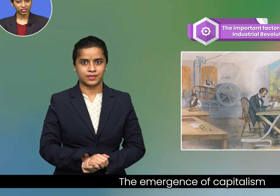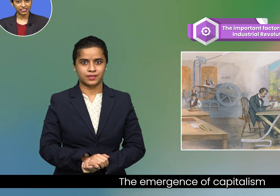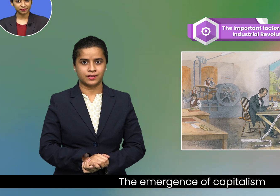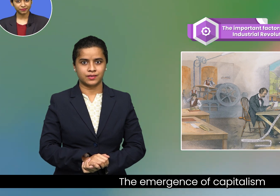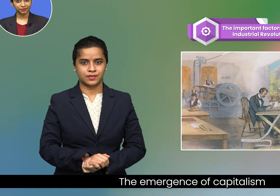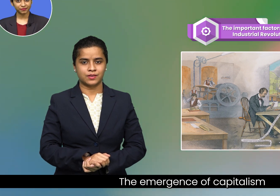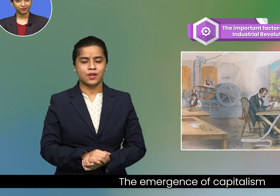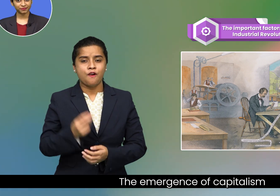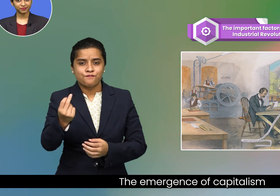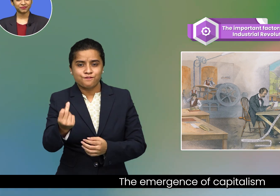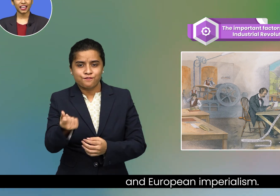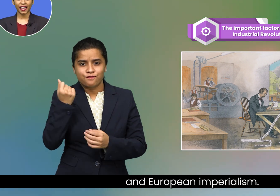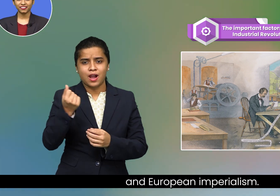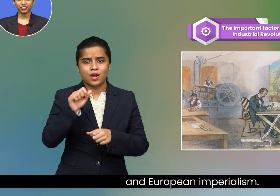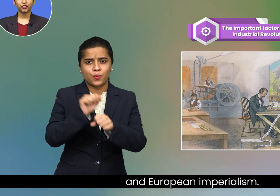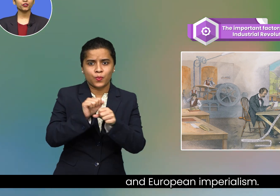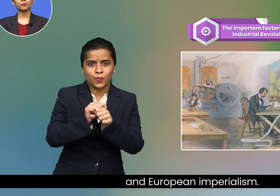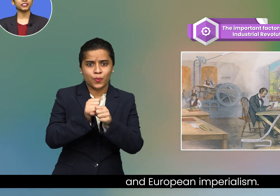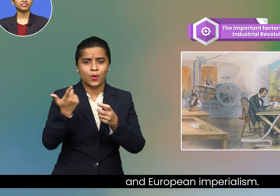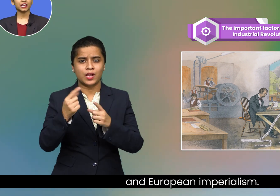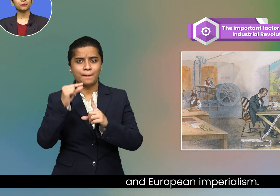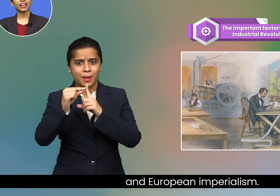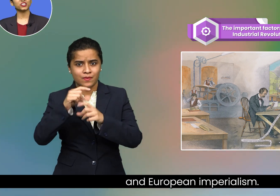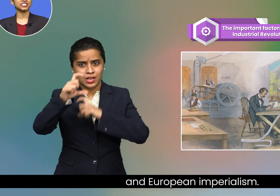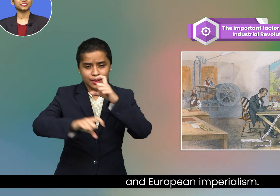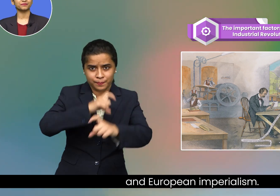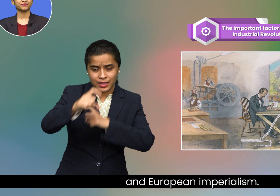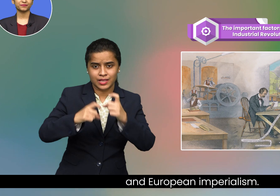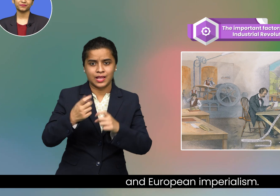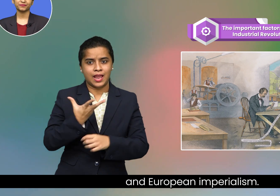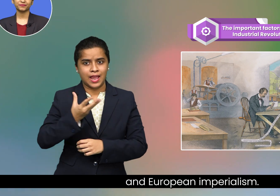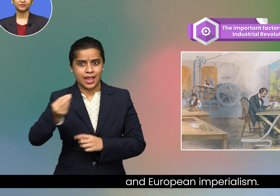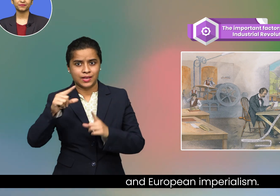of capitalism and European